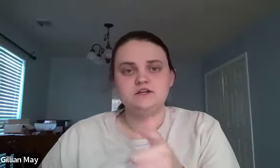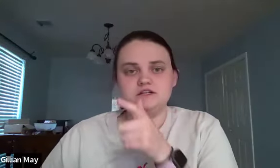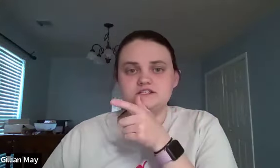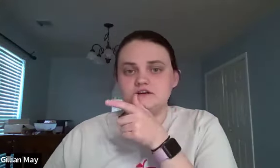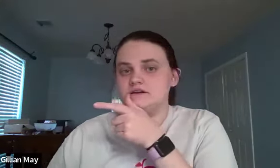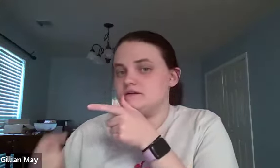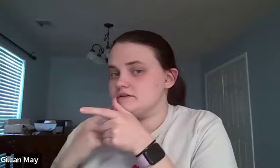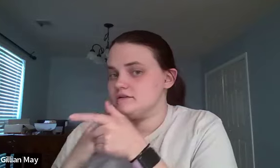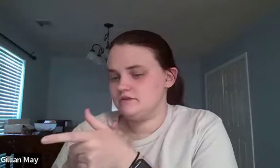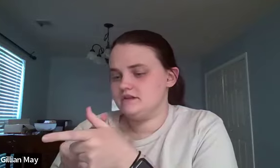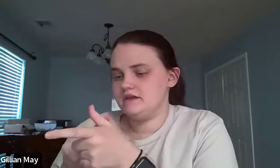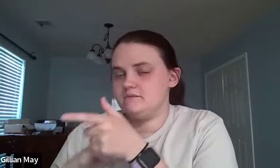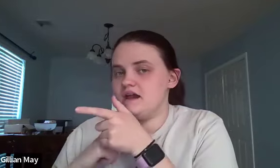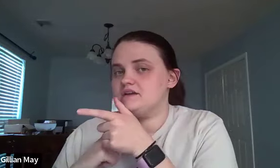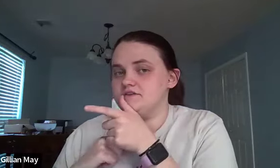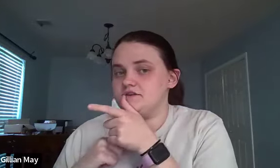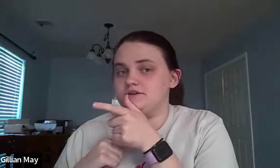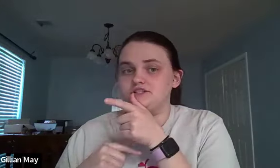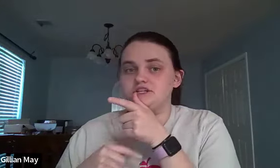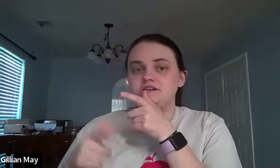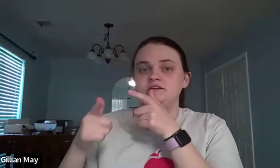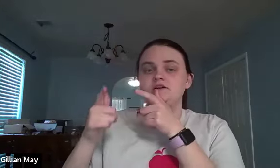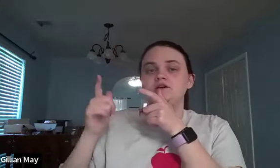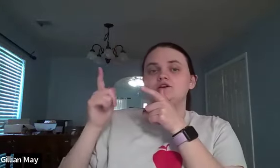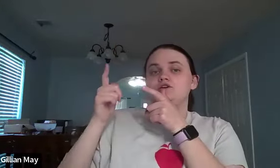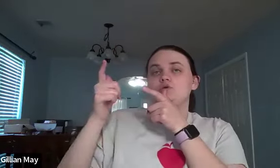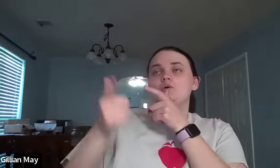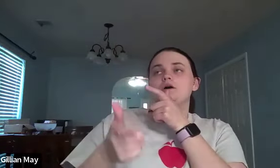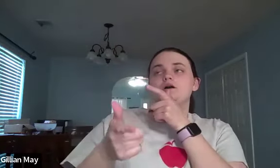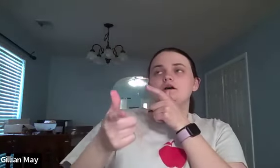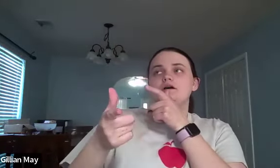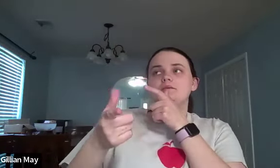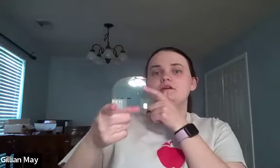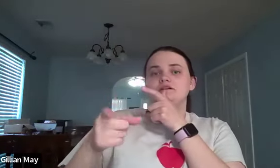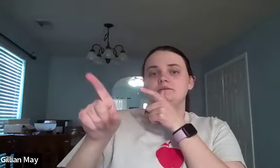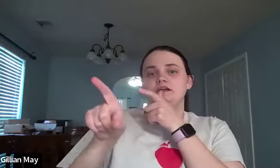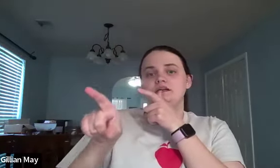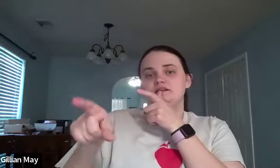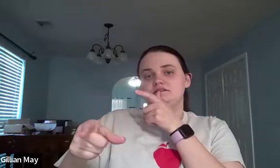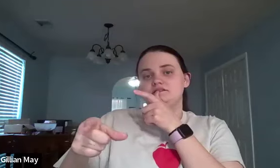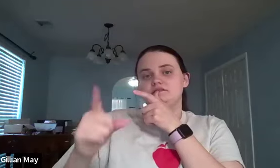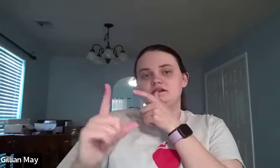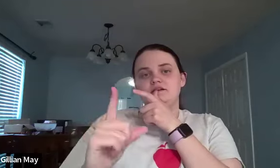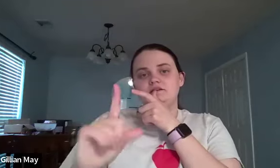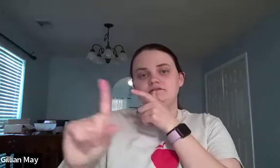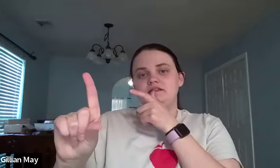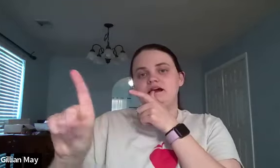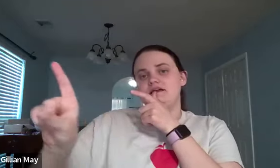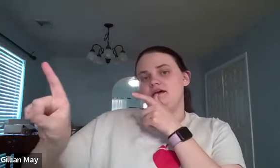gonna start with it like the back of your thumb on your chin. Your non-dominant hand is in like a flat